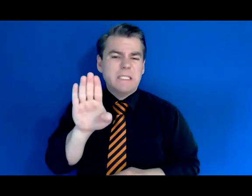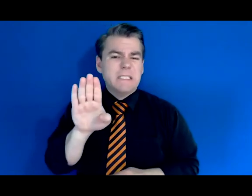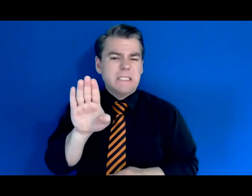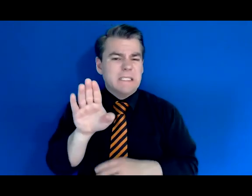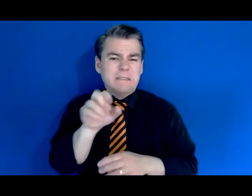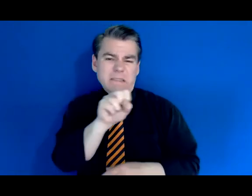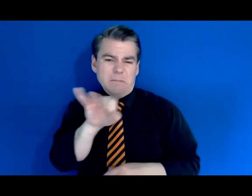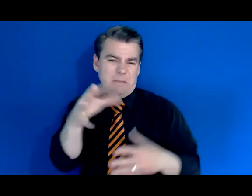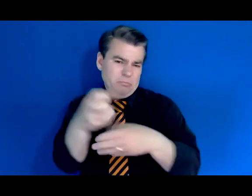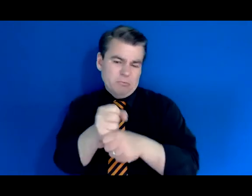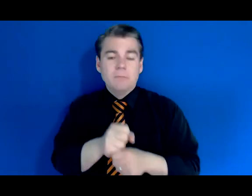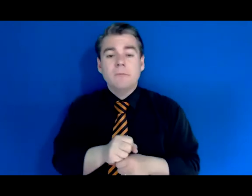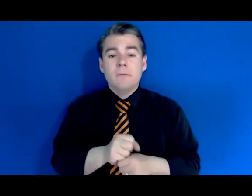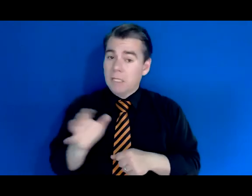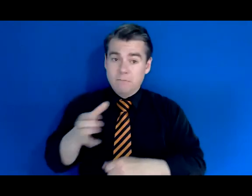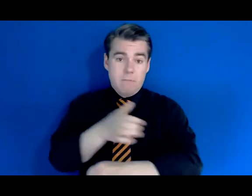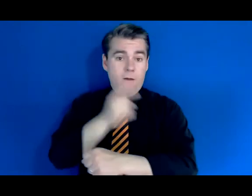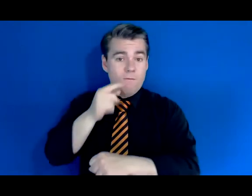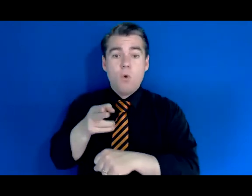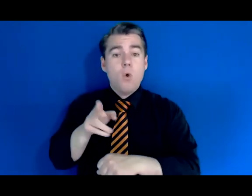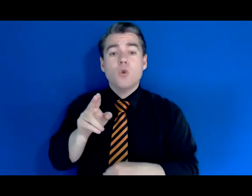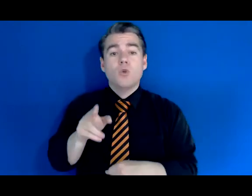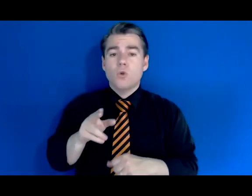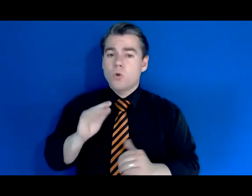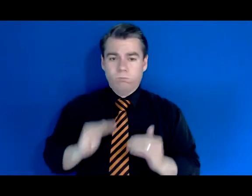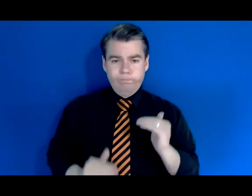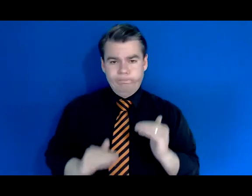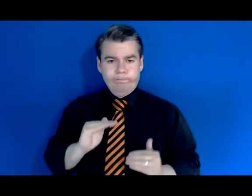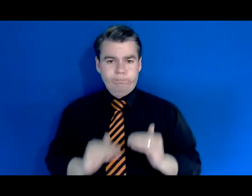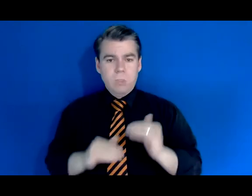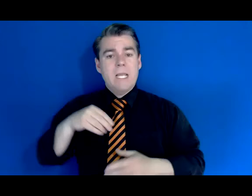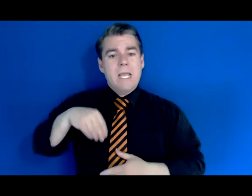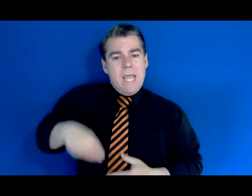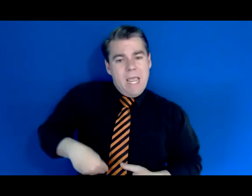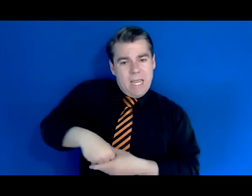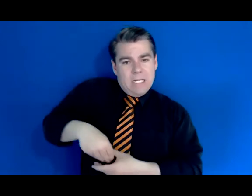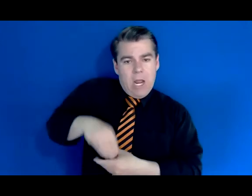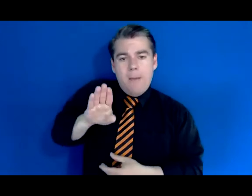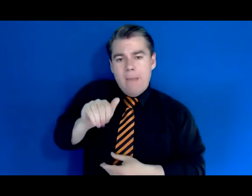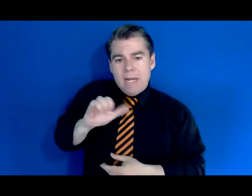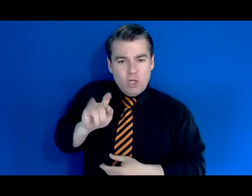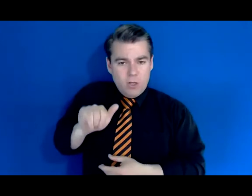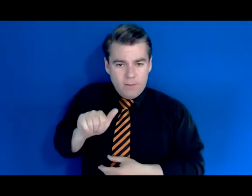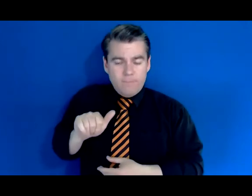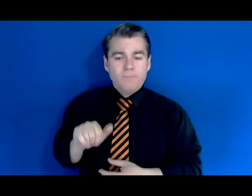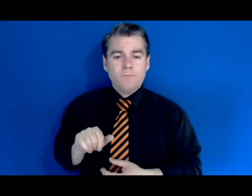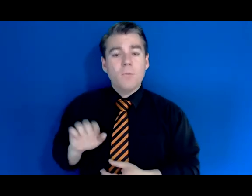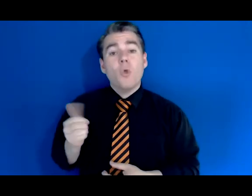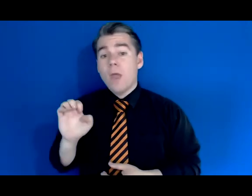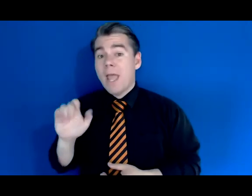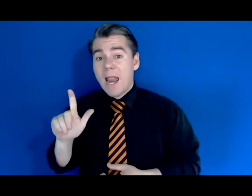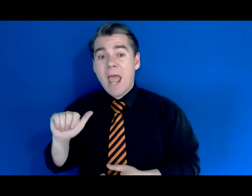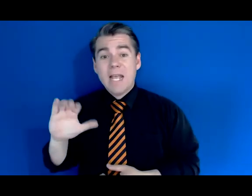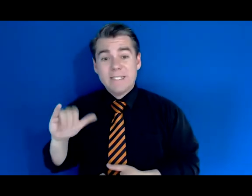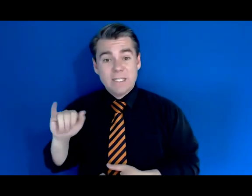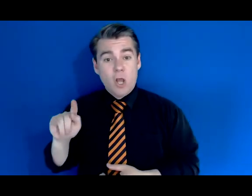to normalize intestinal bacteria. Like L. acidophilus, this friendly